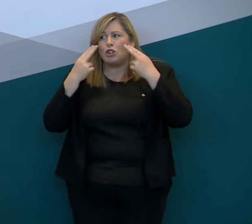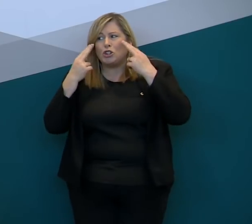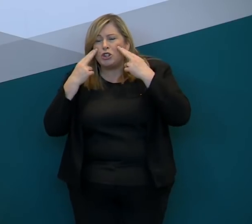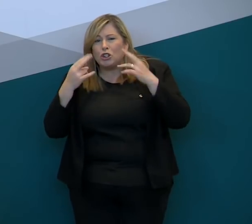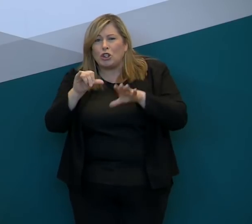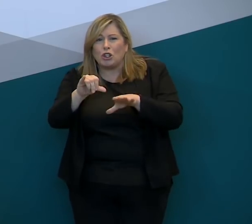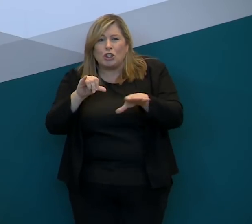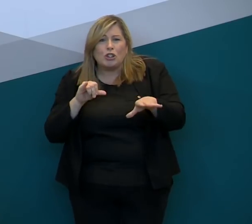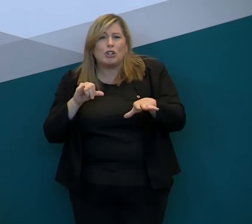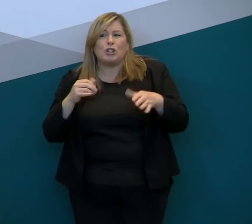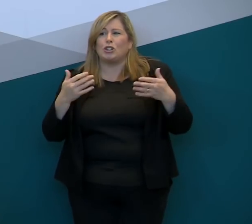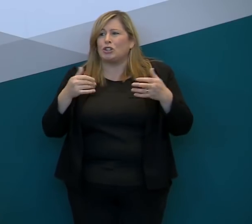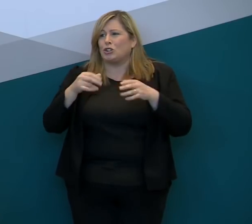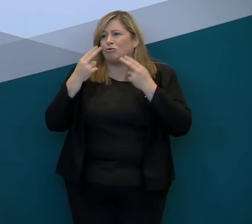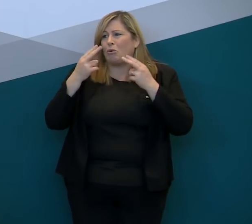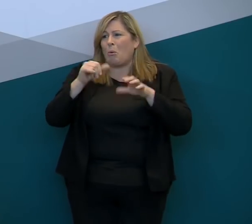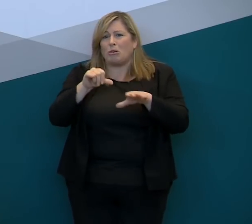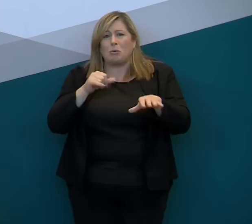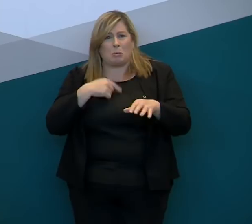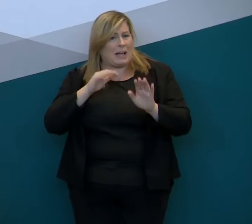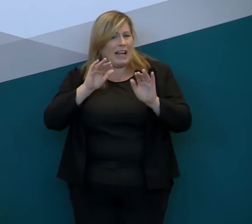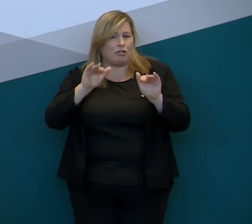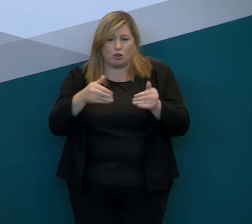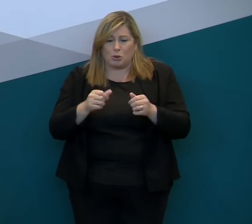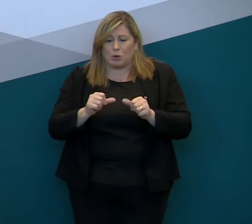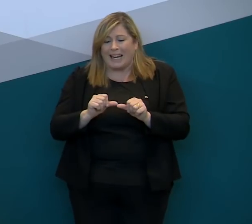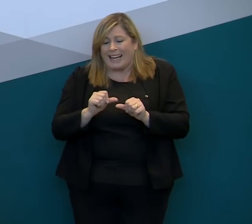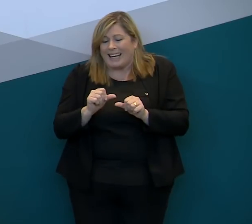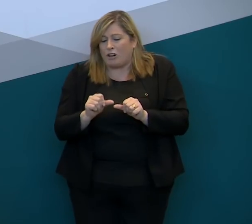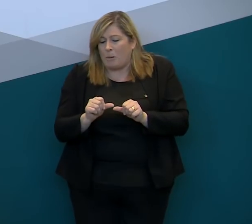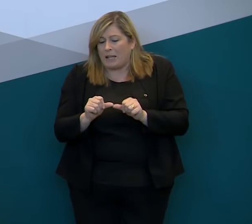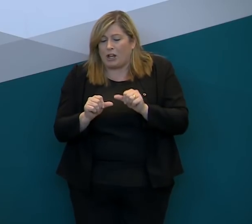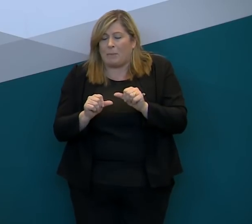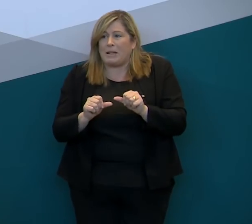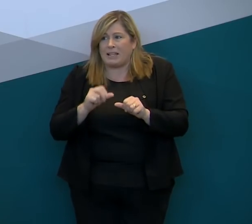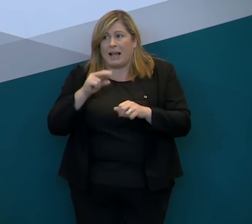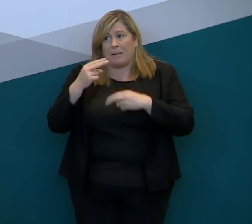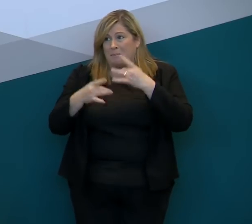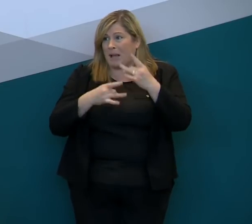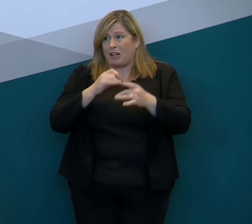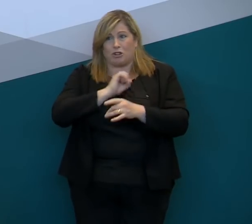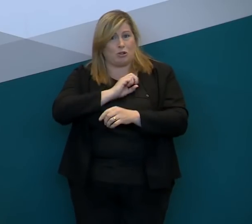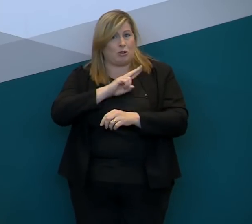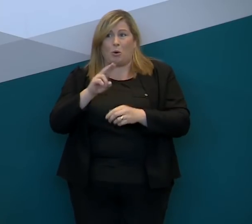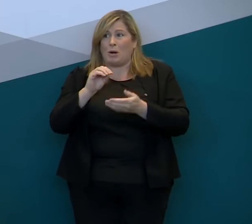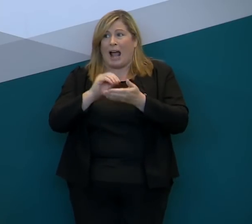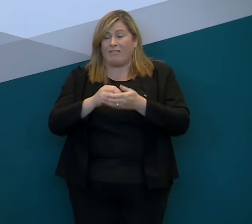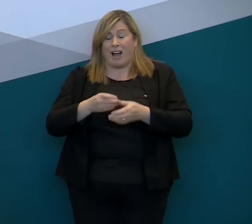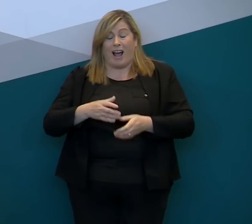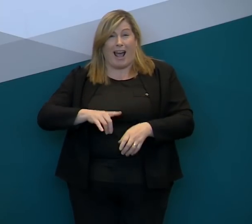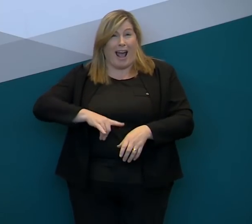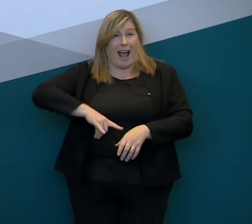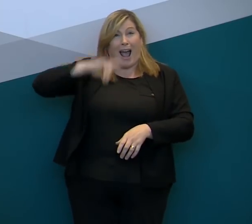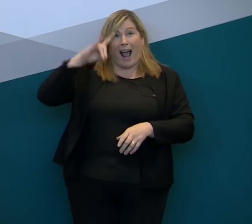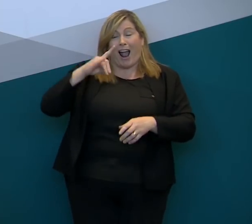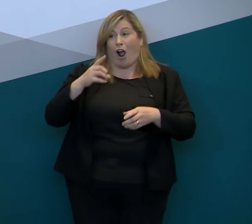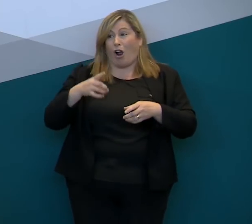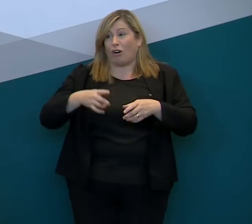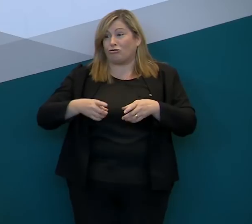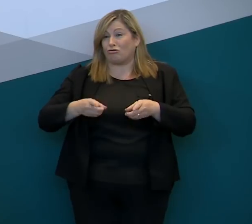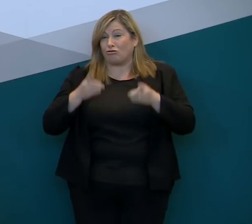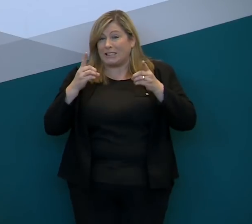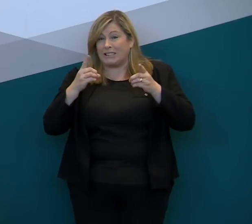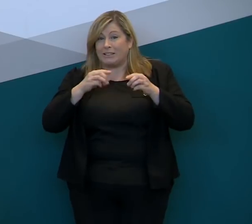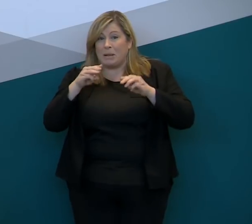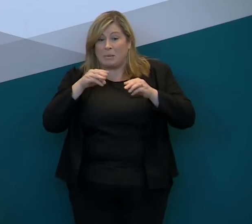can safely and effectively reintroduce these in an incremental way, making sure we don't introduce a greater risk into hospitals, namely